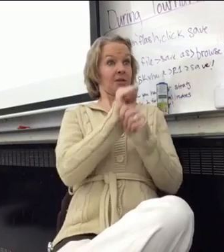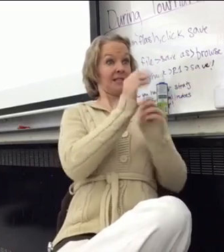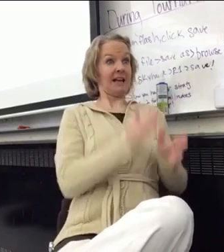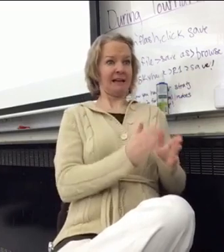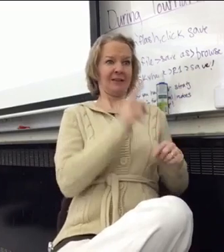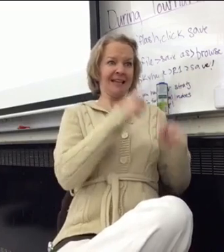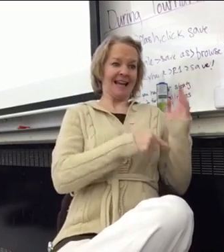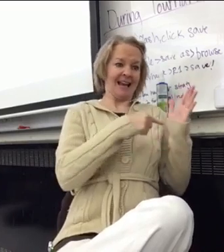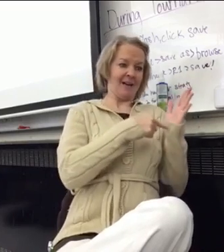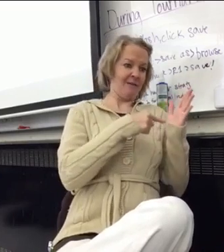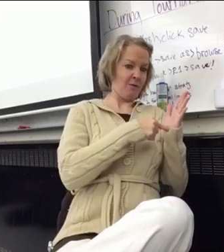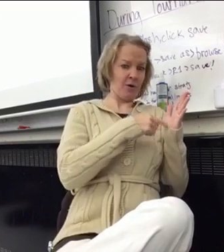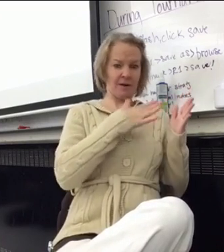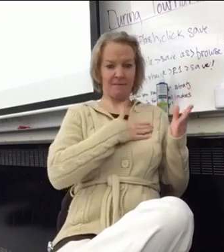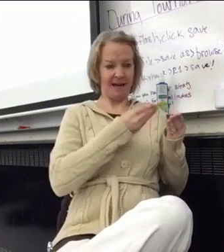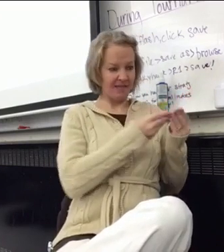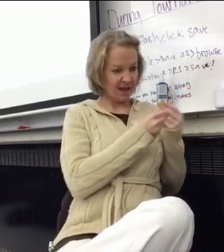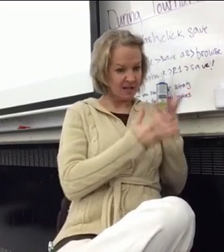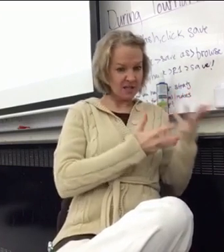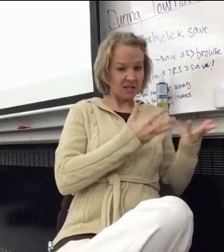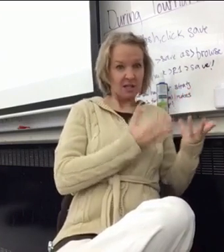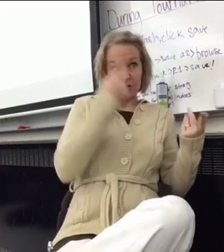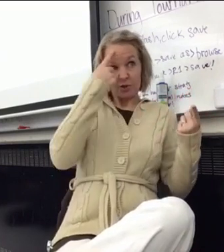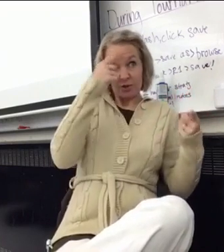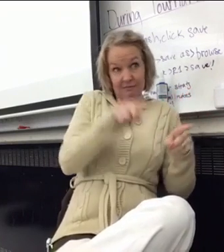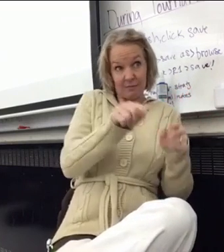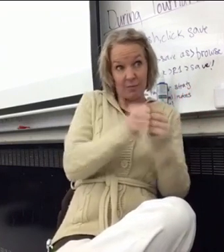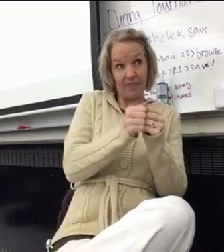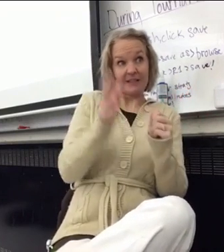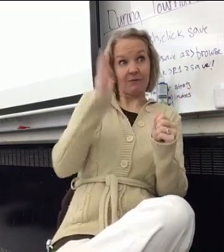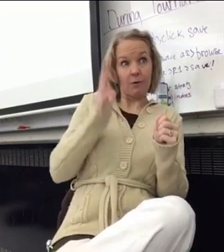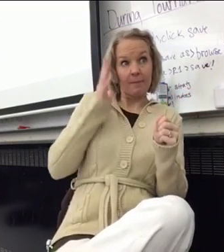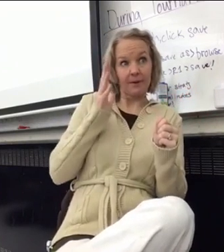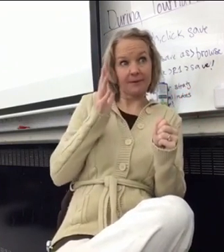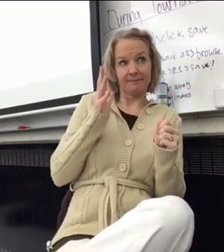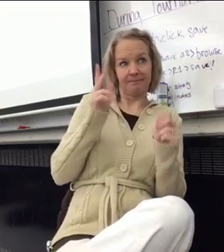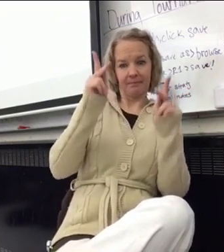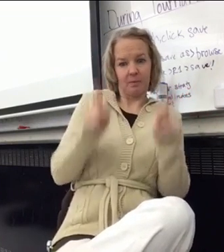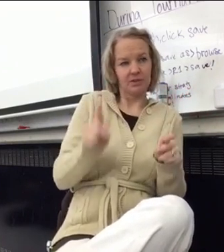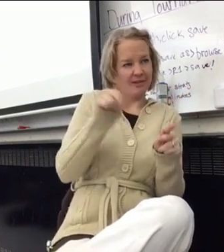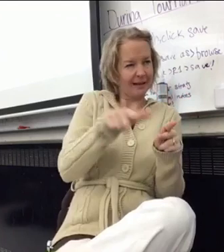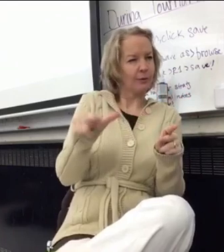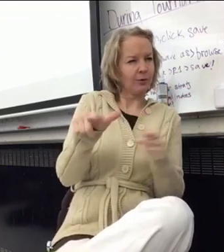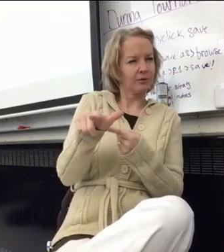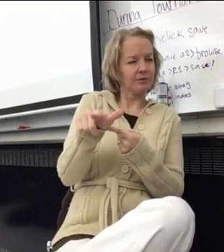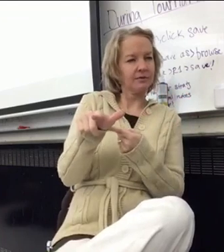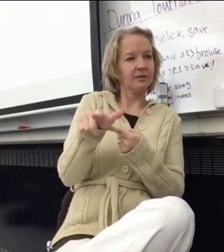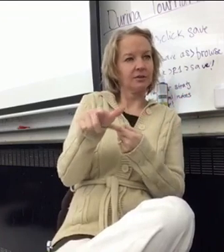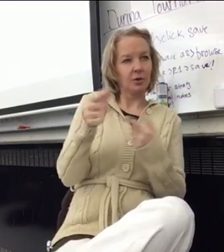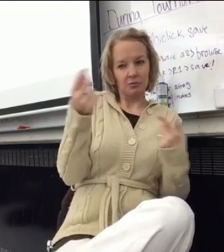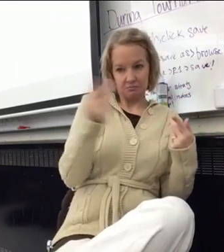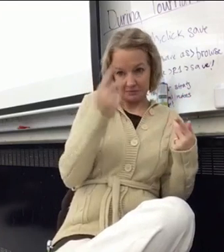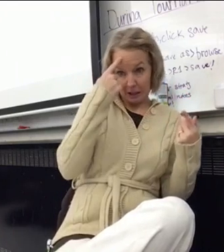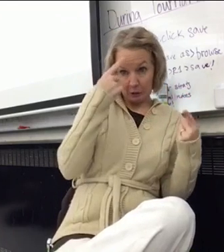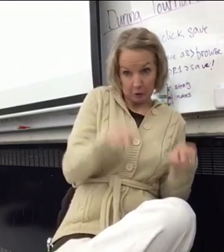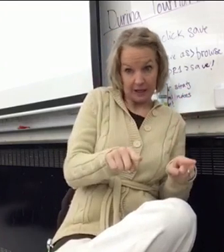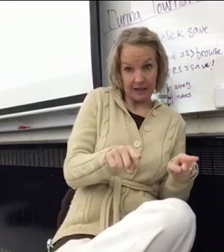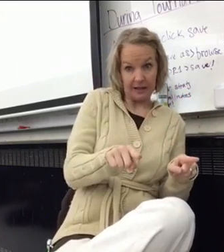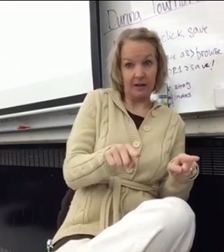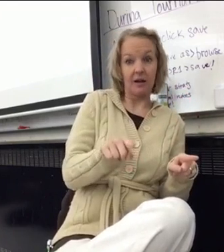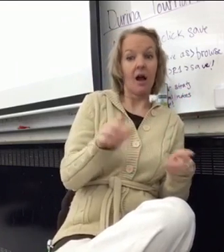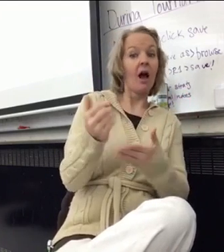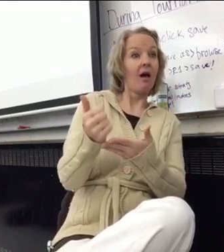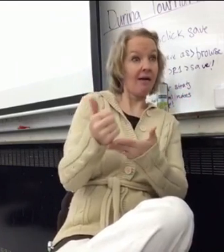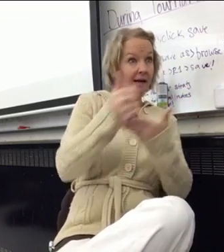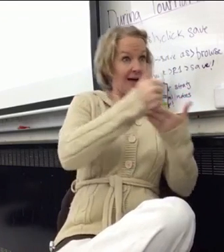afford his own capital. So he makes a deal with his former master, or whoever it is, a landlord, that they are going to make an agreement that he's going to